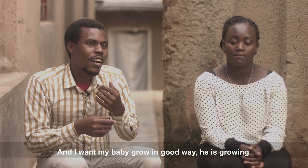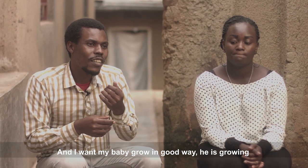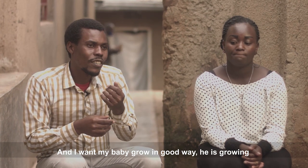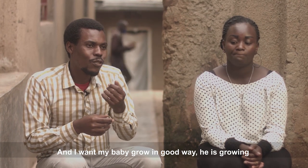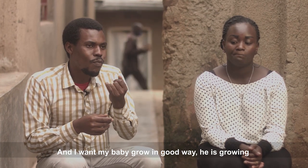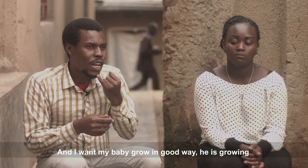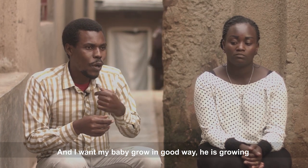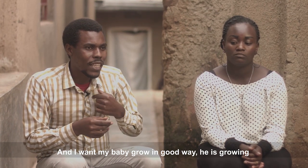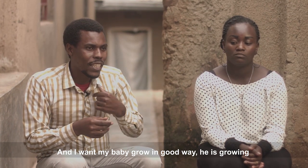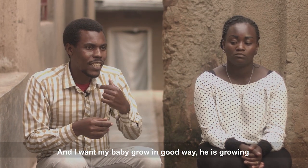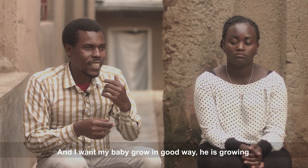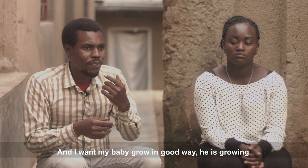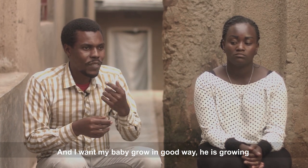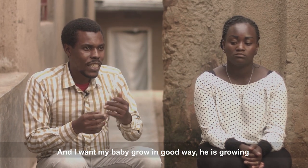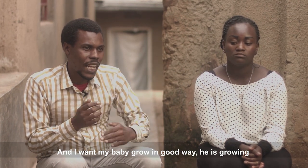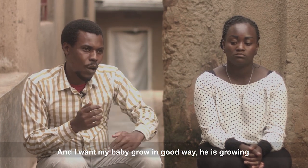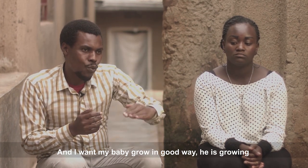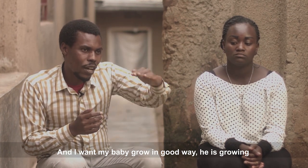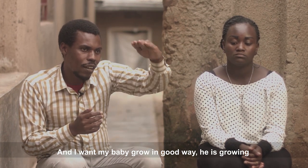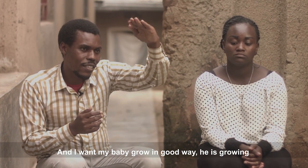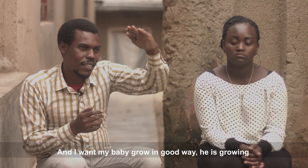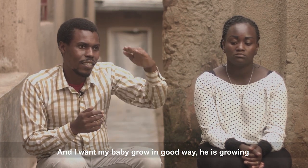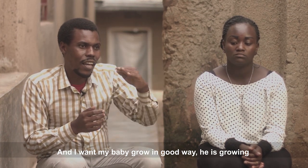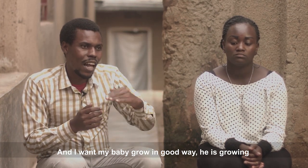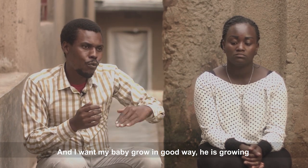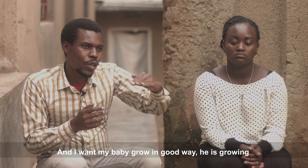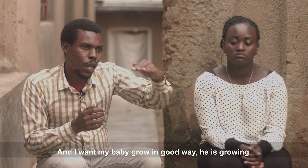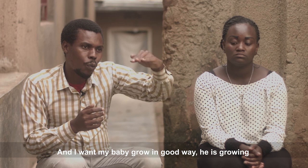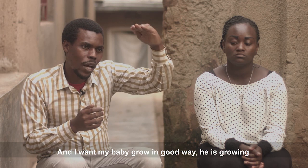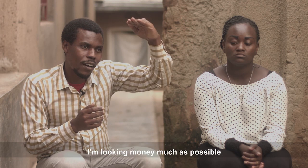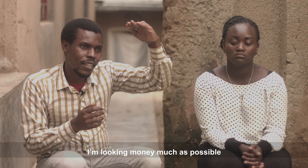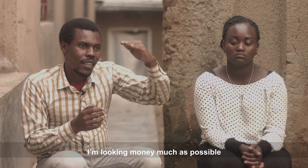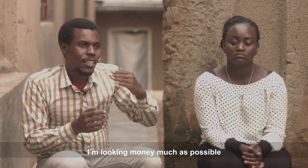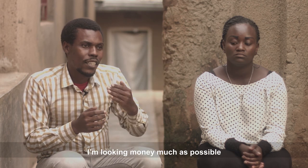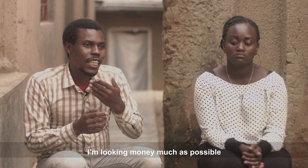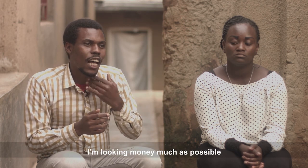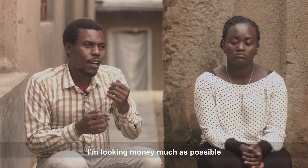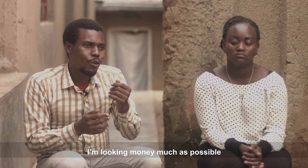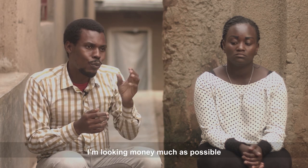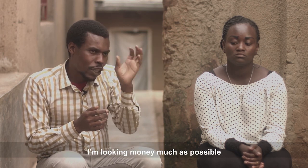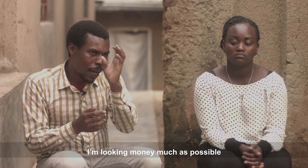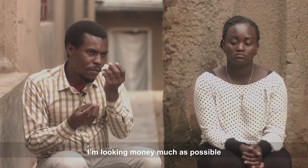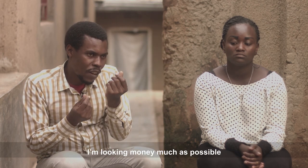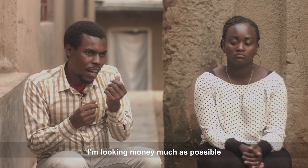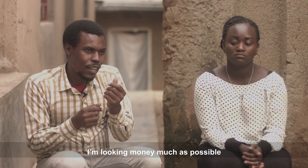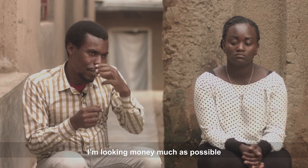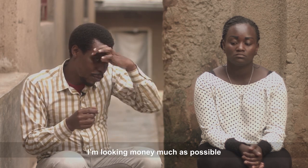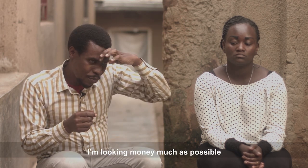I'm pine cerys in my pain that captures